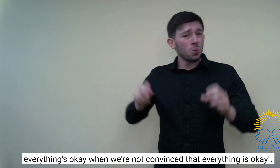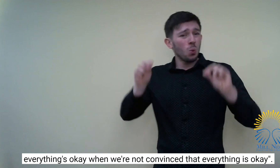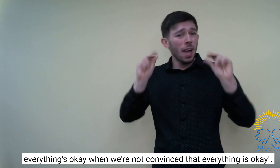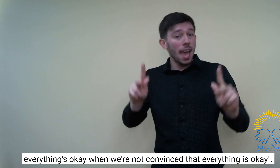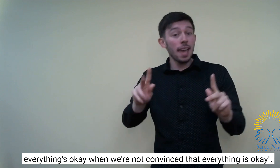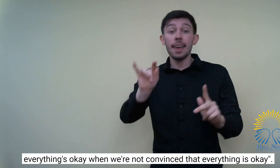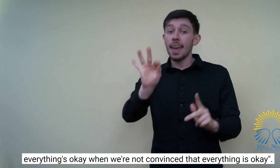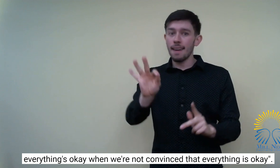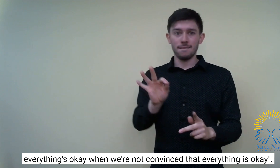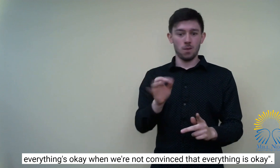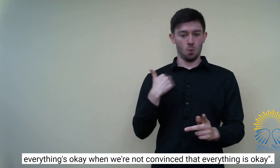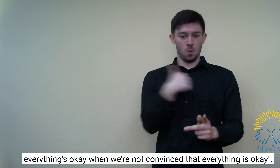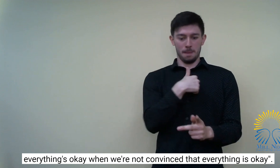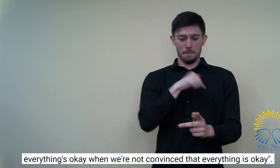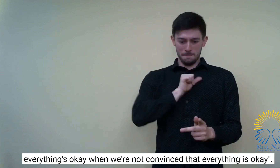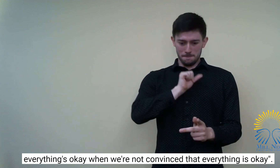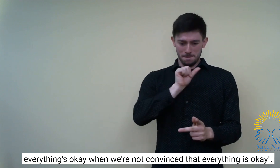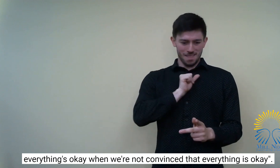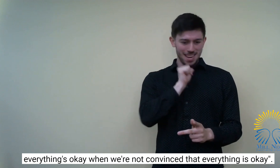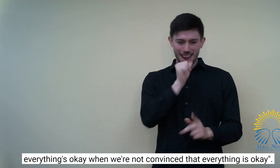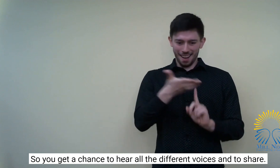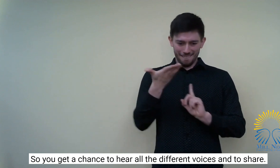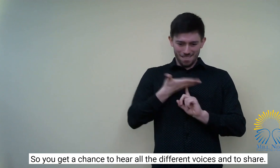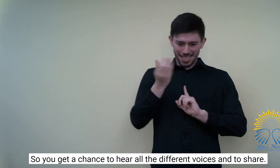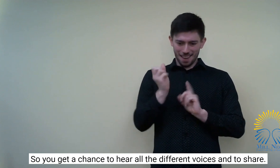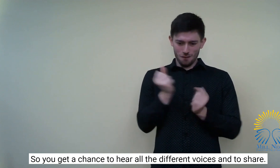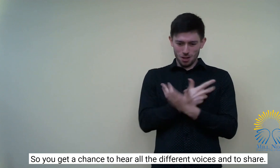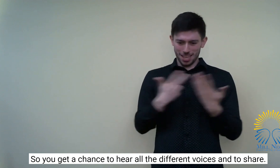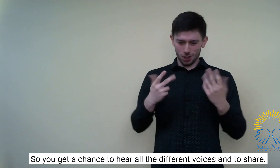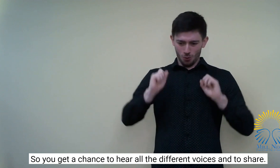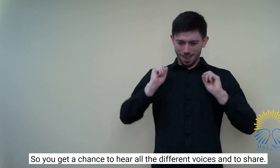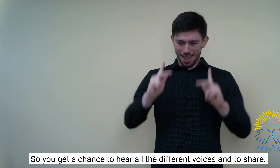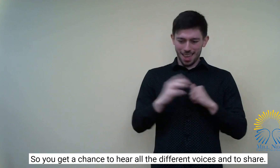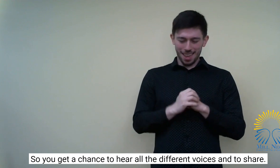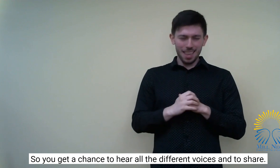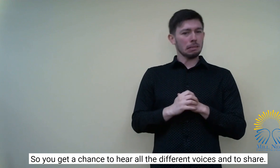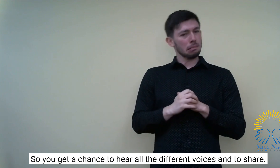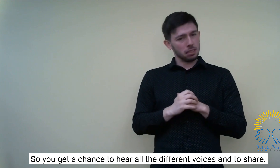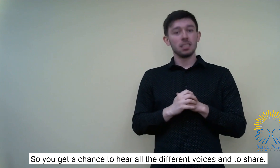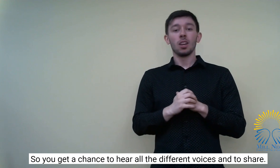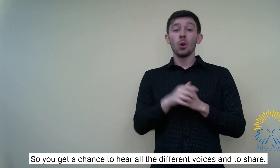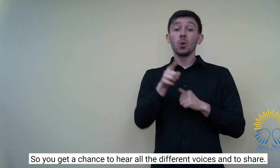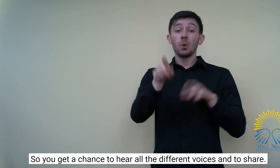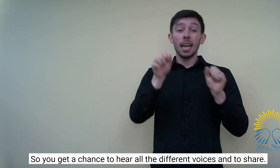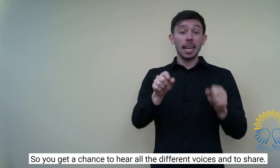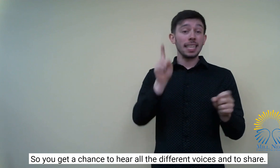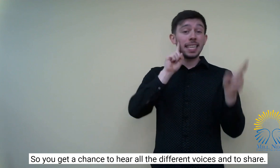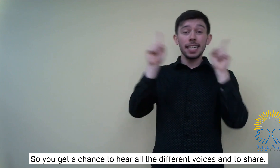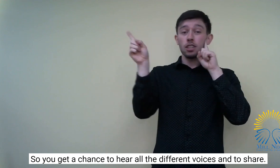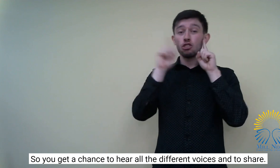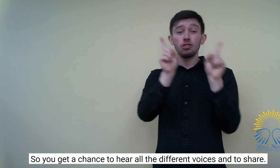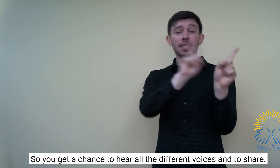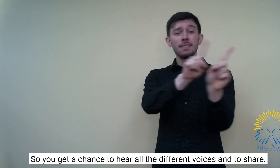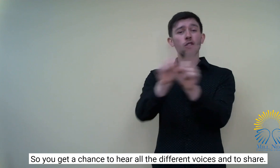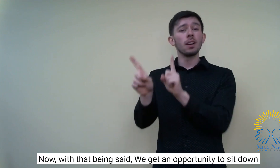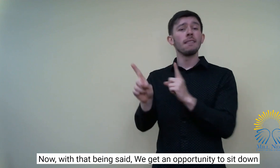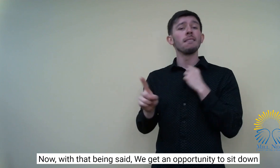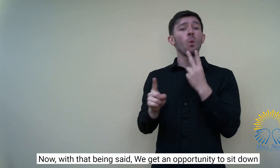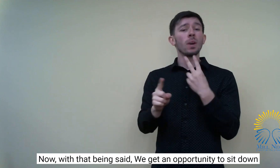not convinced that everything is okay? So you get a chance to hear all the different voices and to share. Now, with that